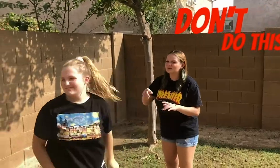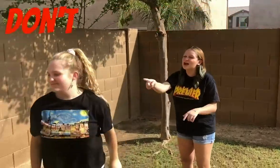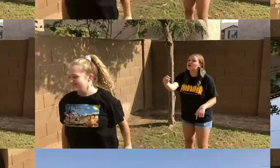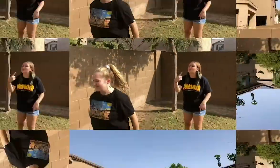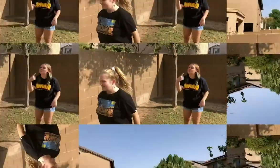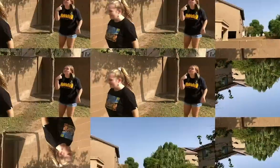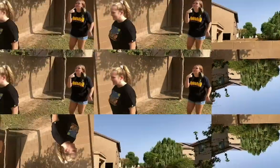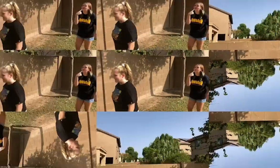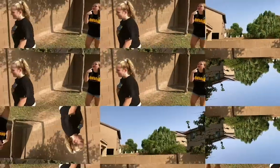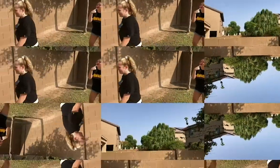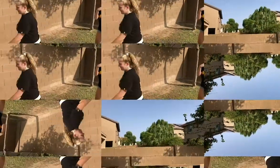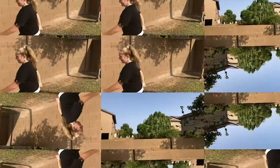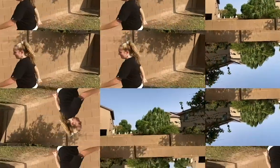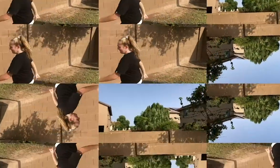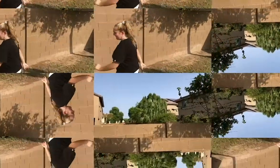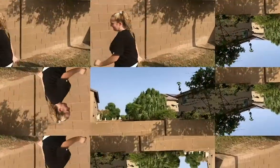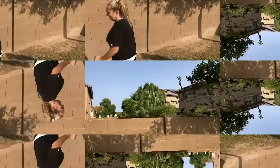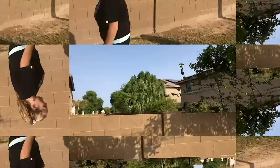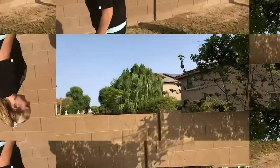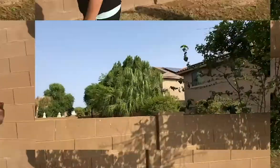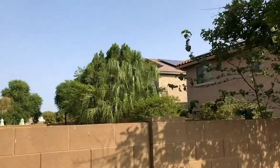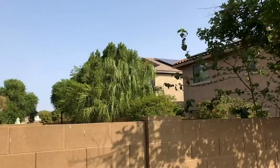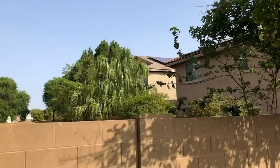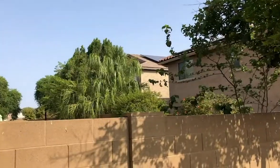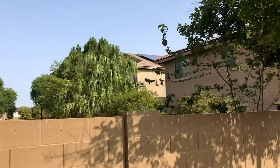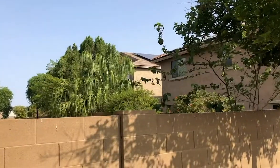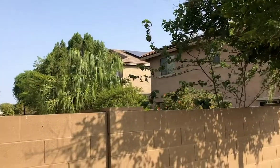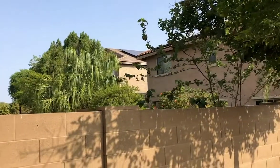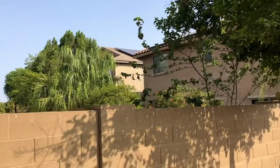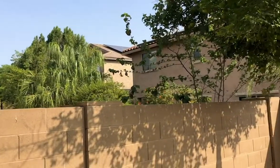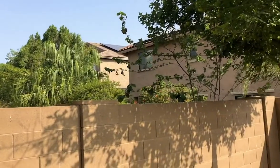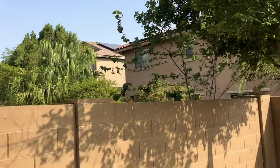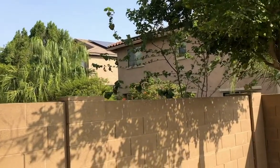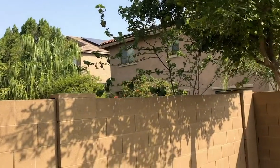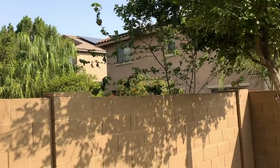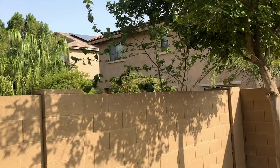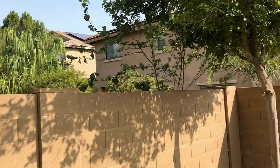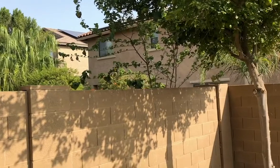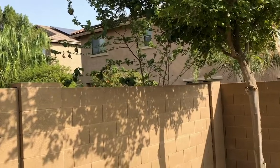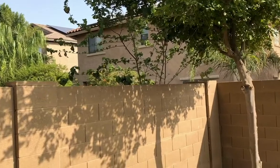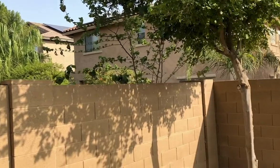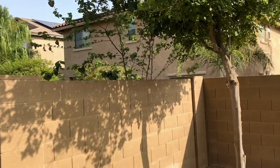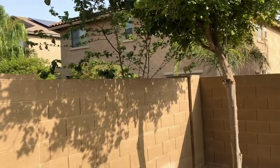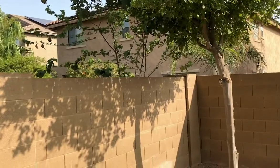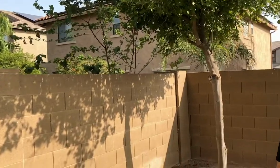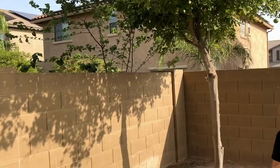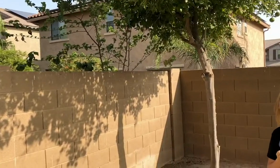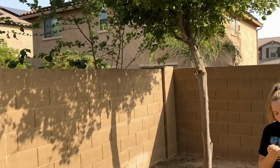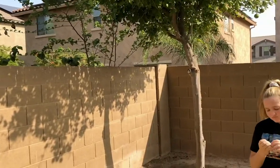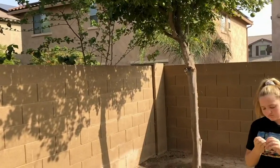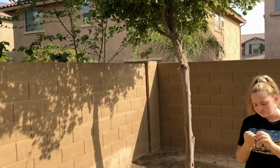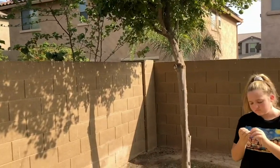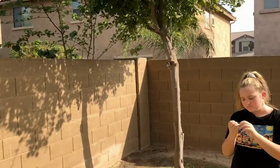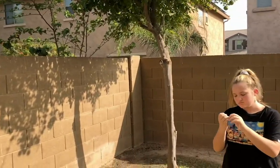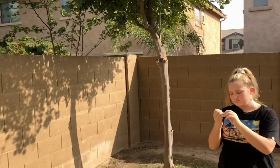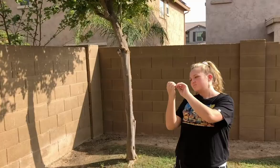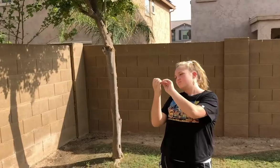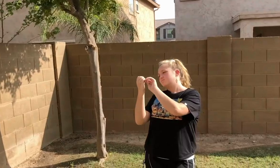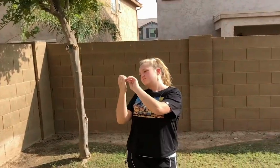Words appear. Don't do this. The Deaf person puts her hands in her face and shakes them back and forth, then walks out of frame. It cuts to the same student in her backyard.